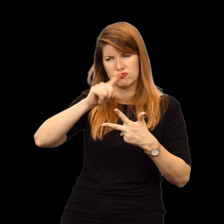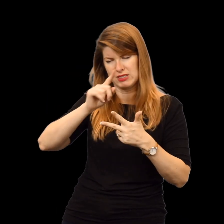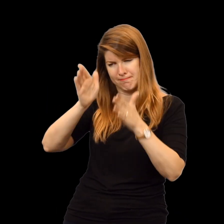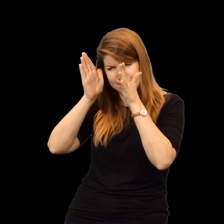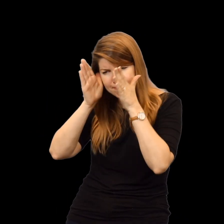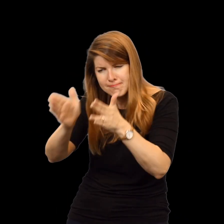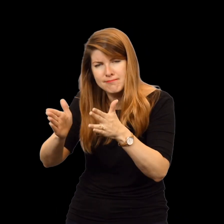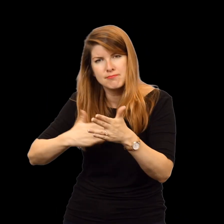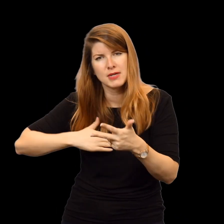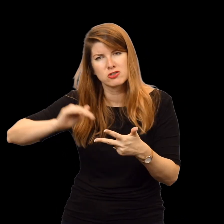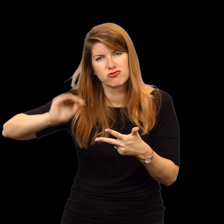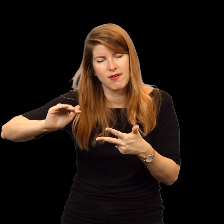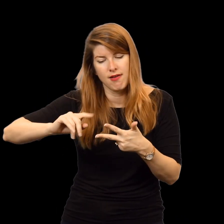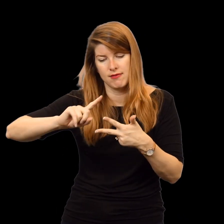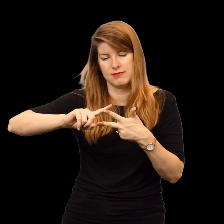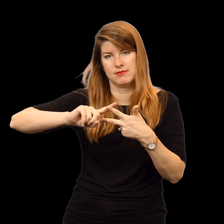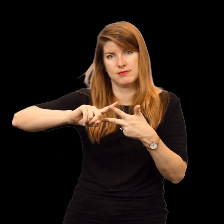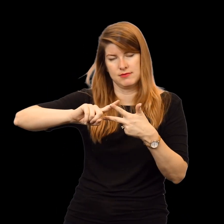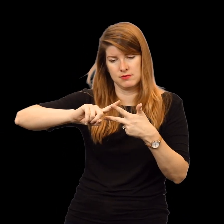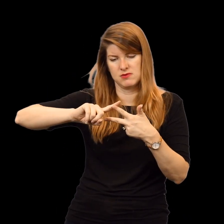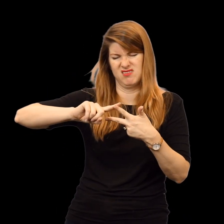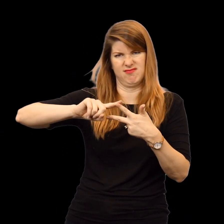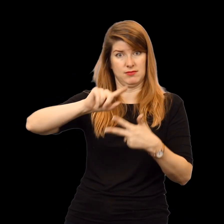have to be tuned into my child.